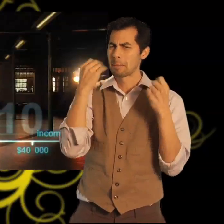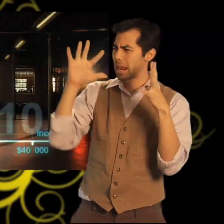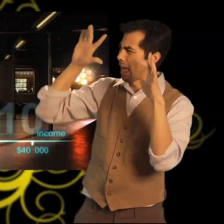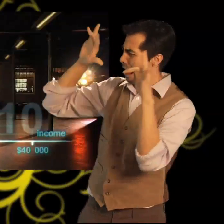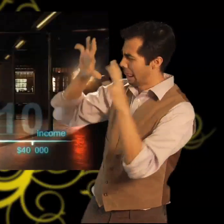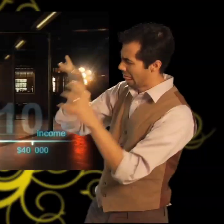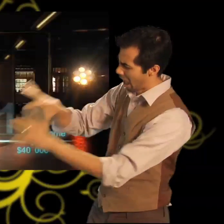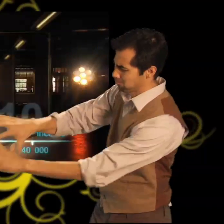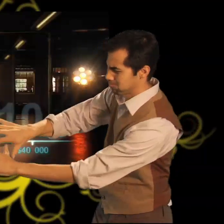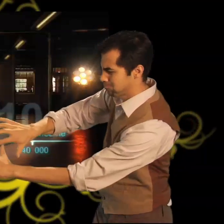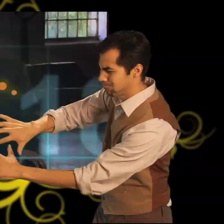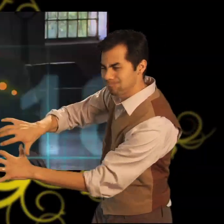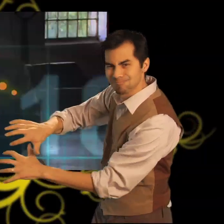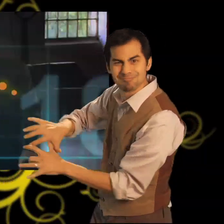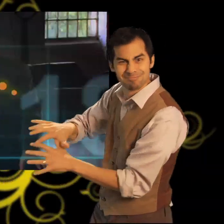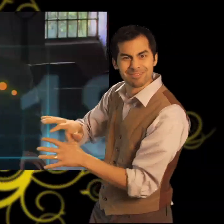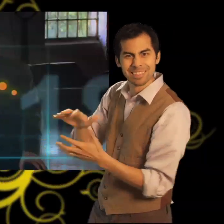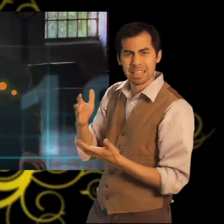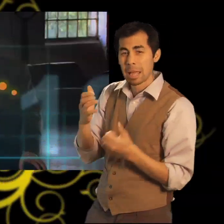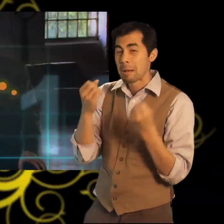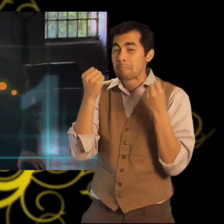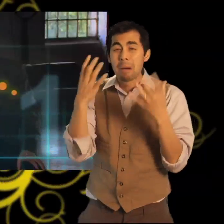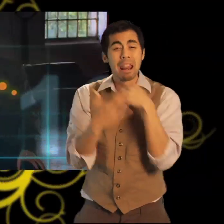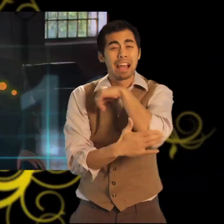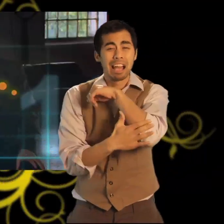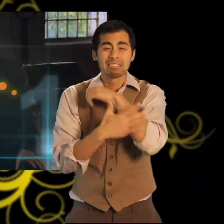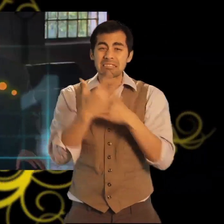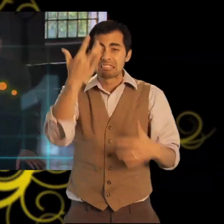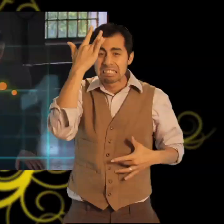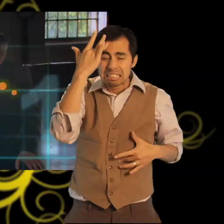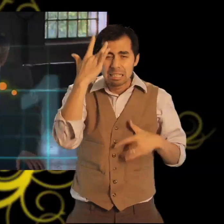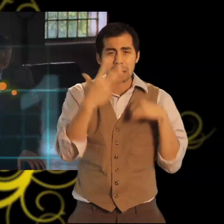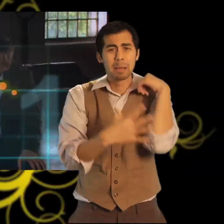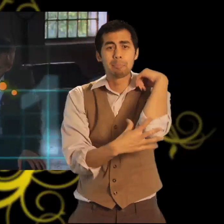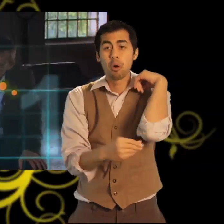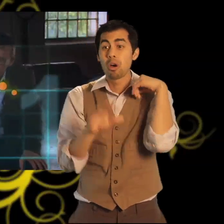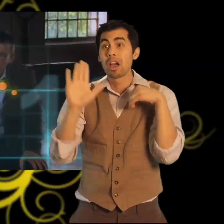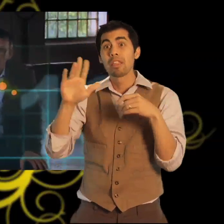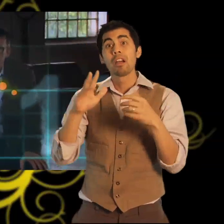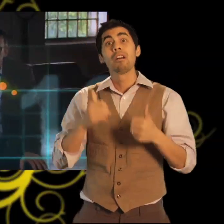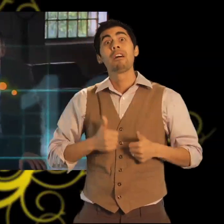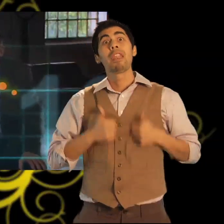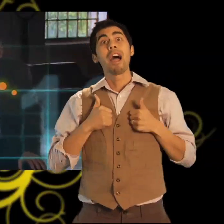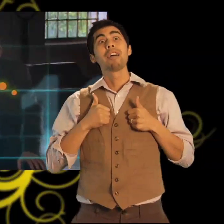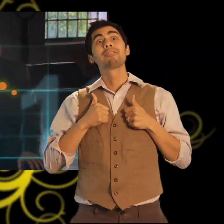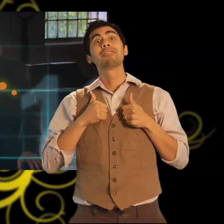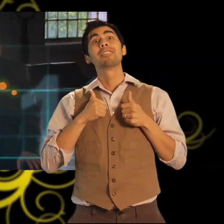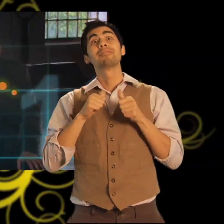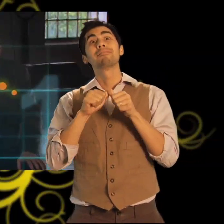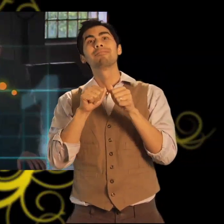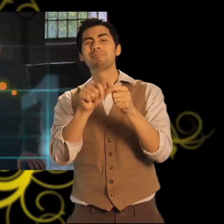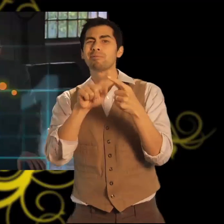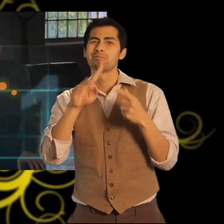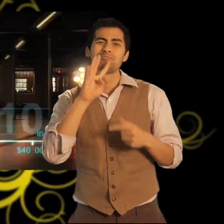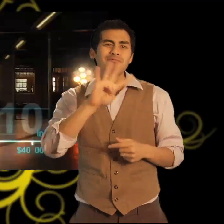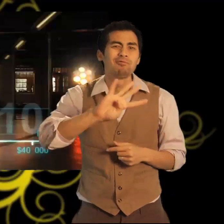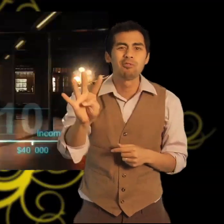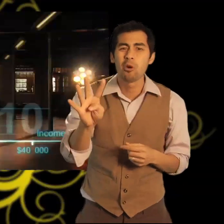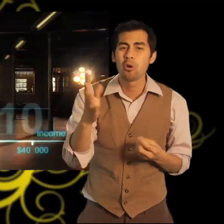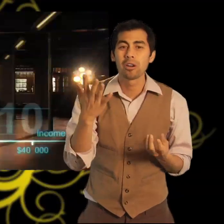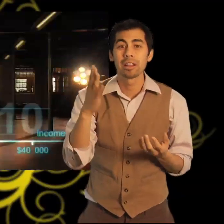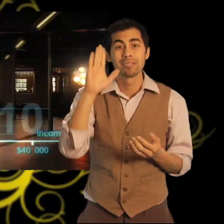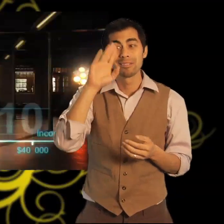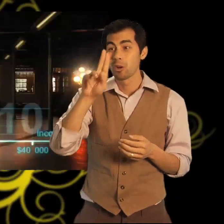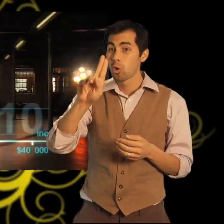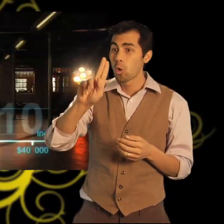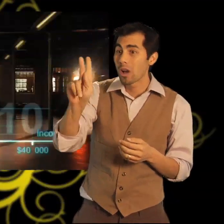pretty crowded down there, wasn't it? All countries were sick and poor. Life expectancy were below 40 in all countries.